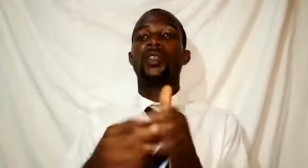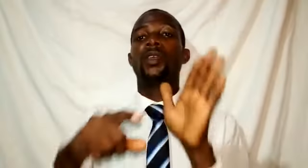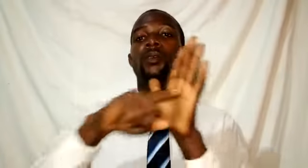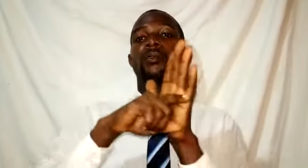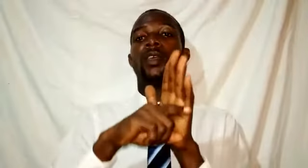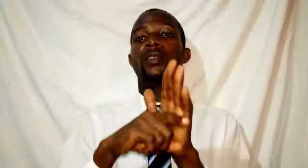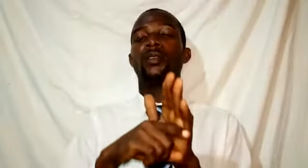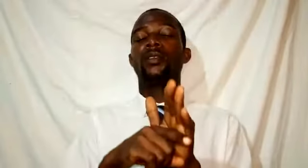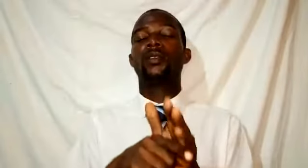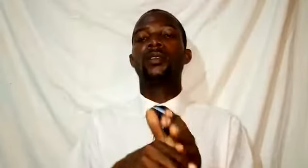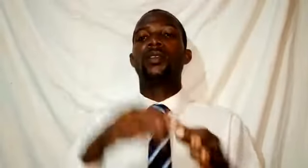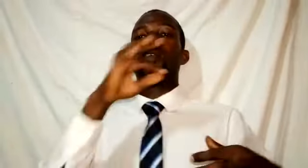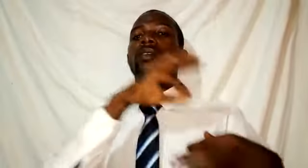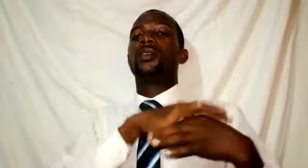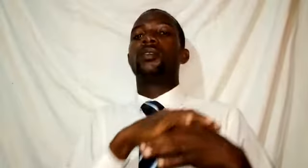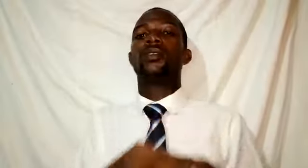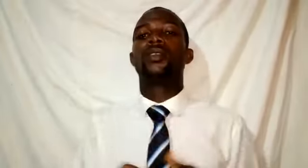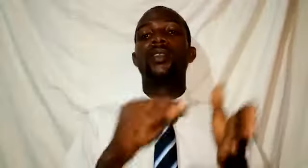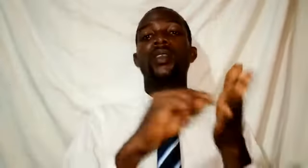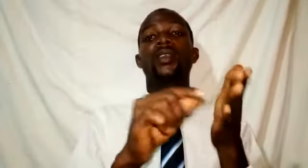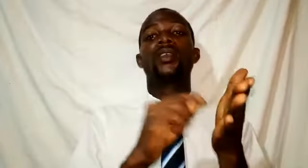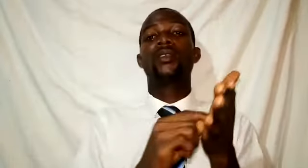interest equals